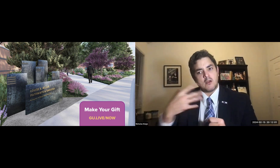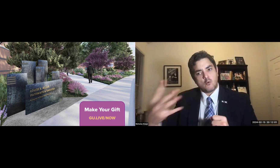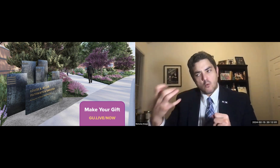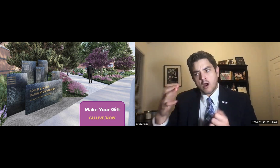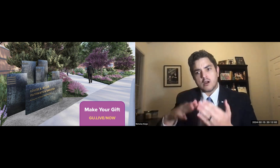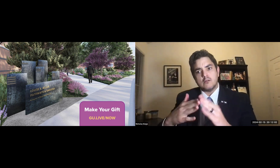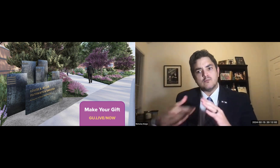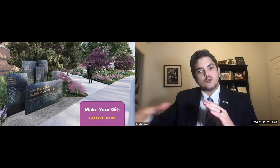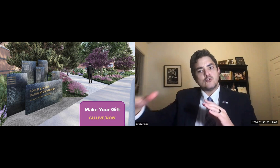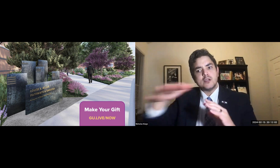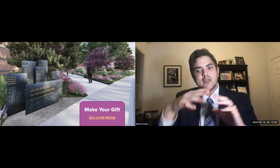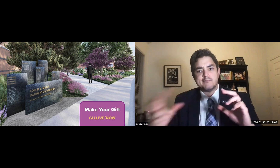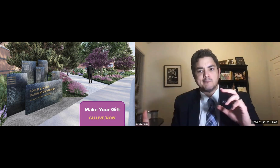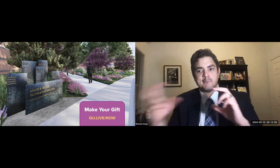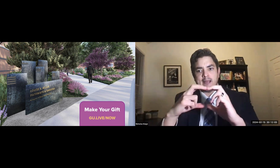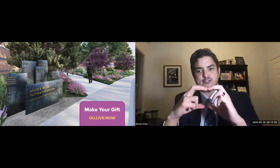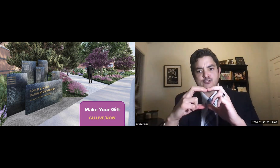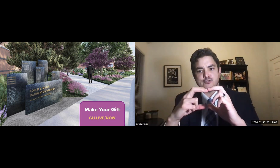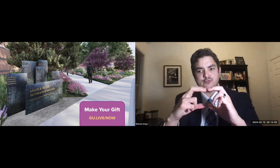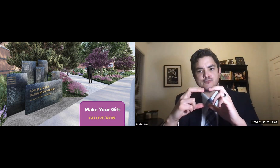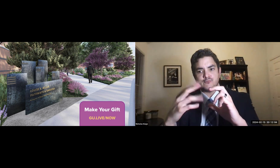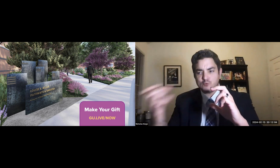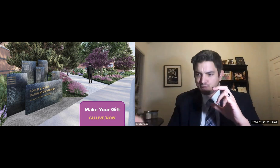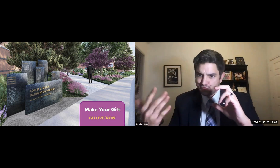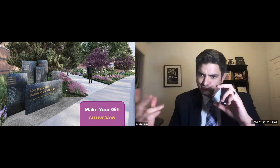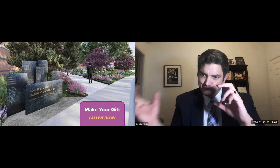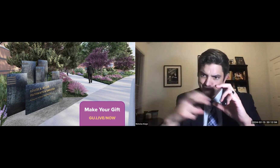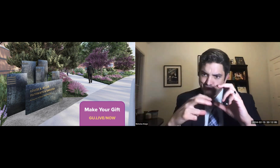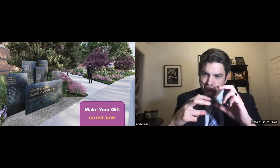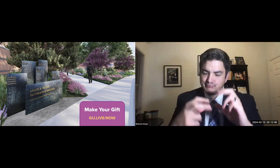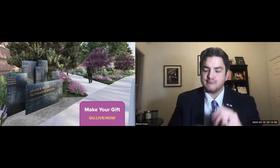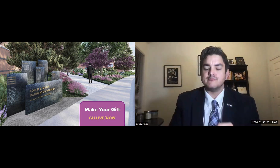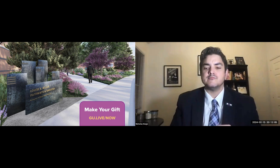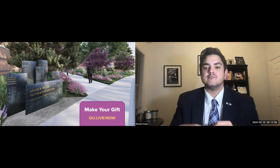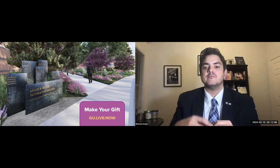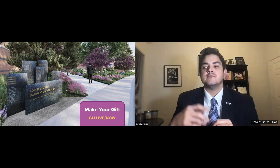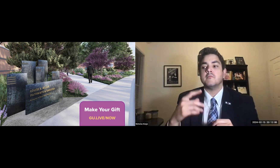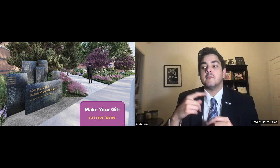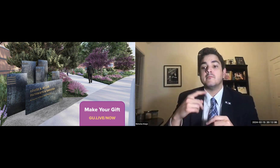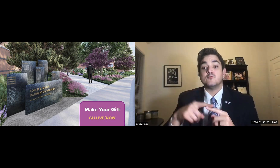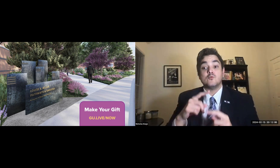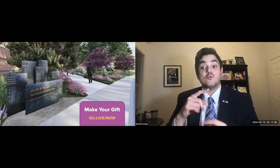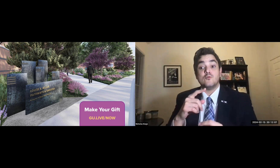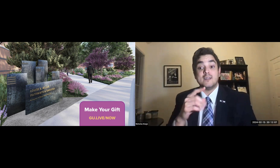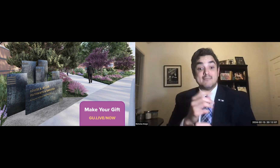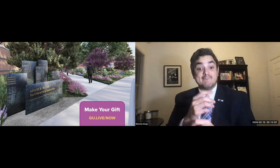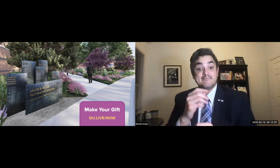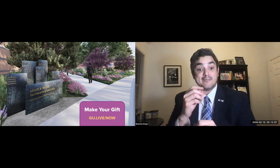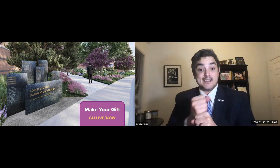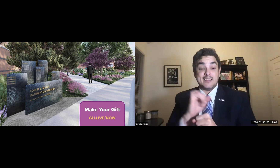million, but what I want is for the community to match that.